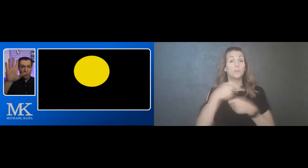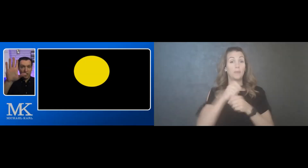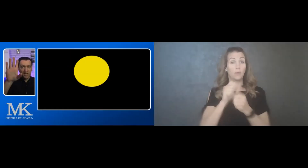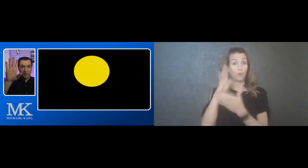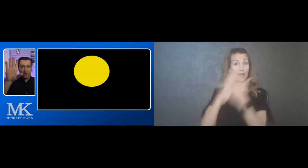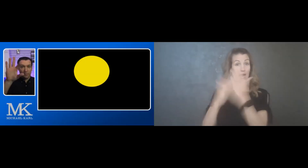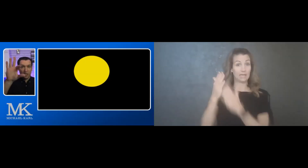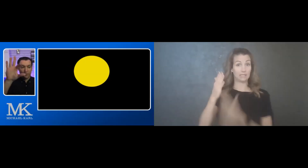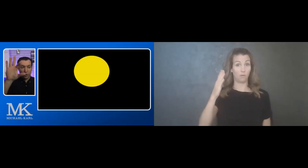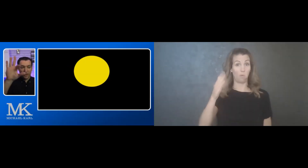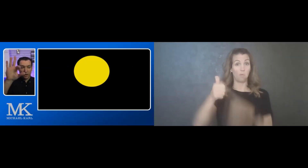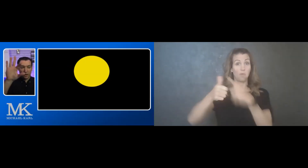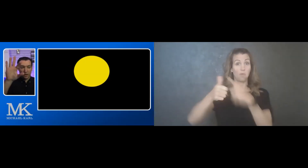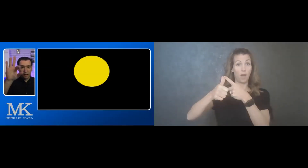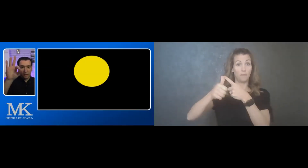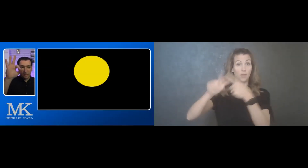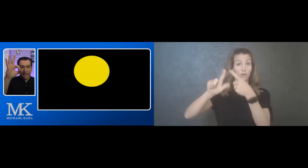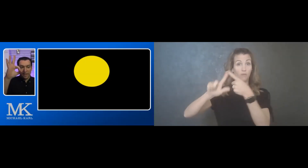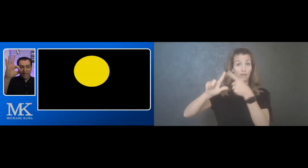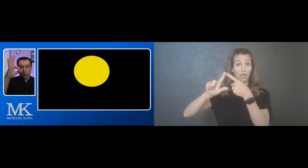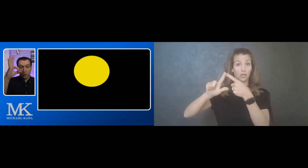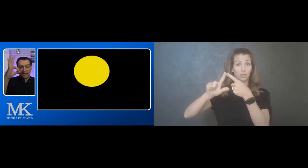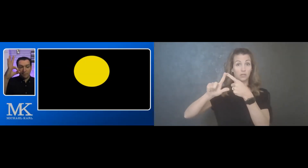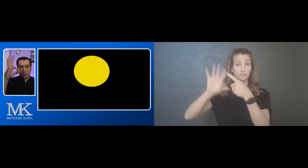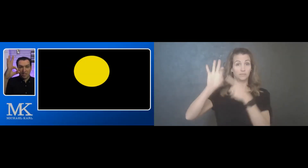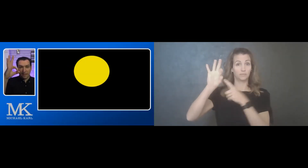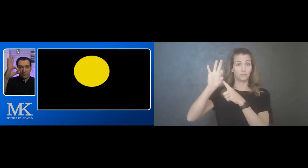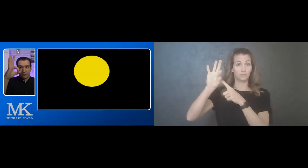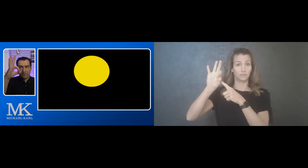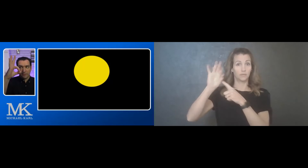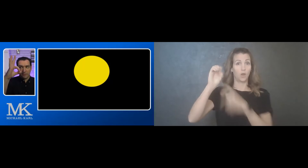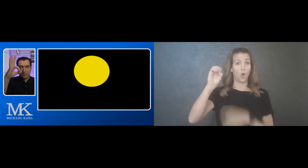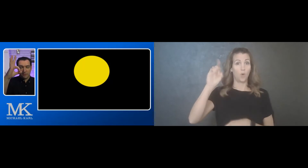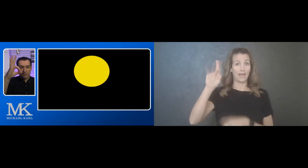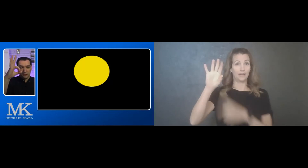I want you to take your thumb and your forefinger and make that OK symbol, just like this.